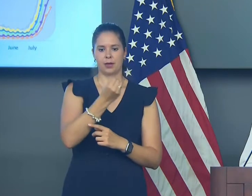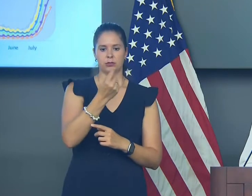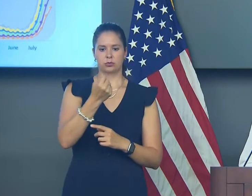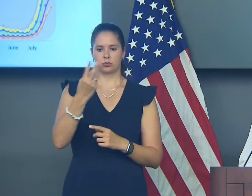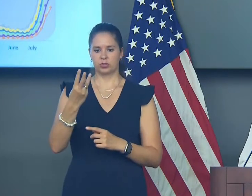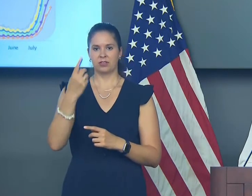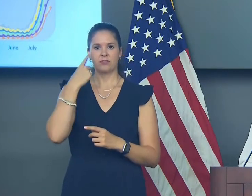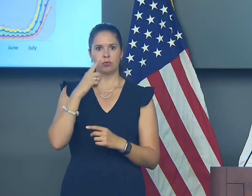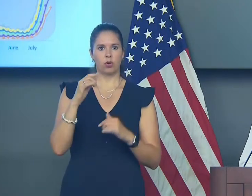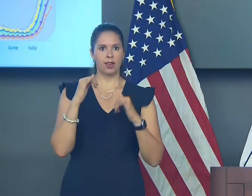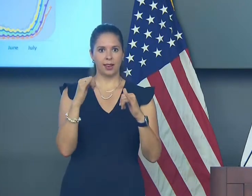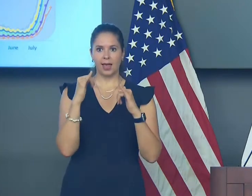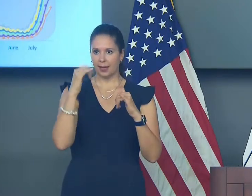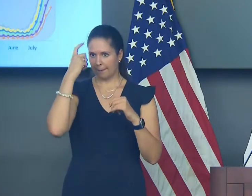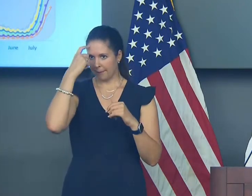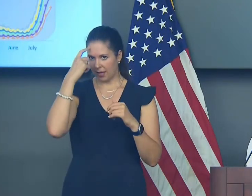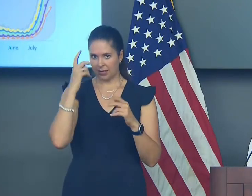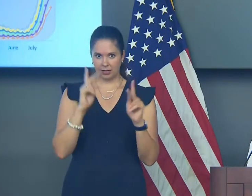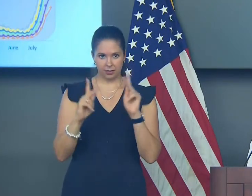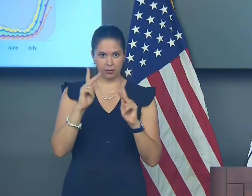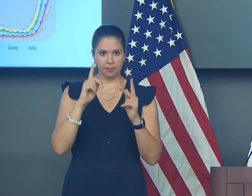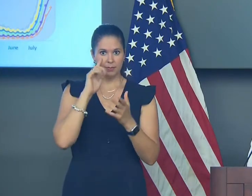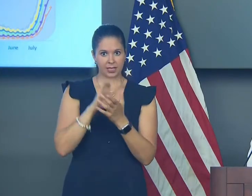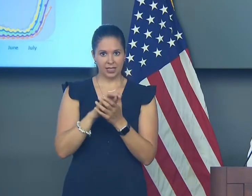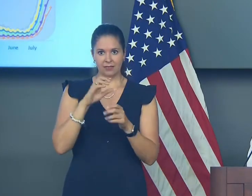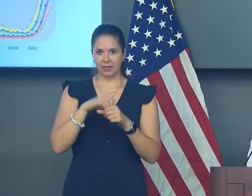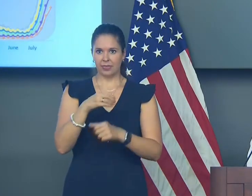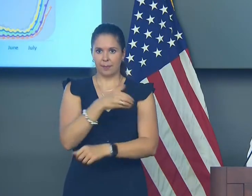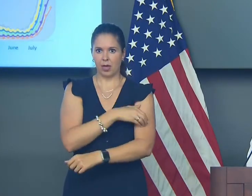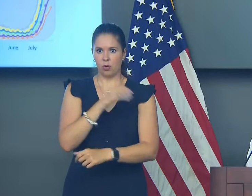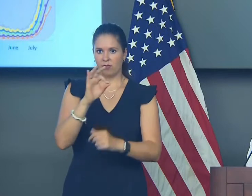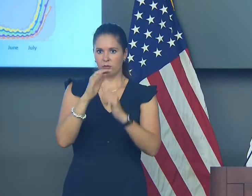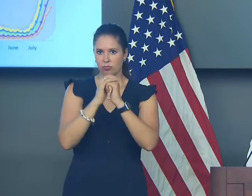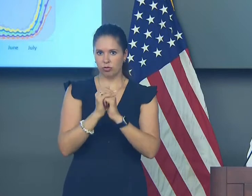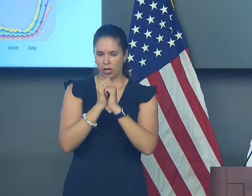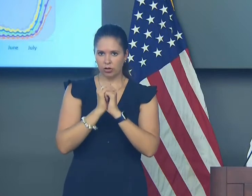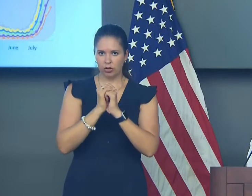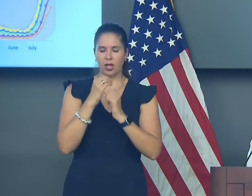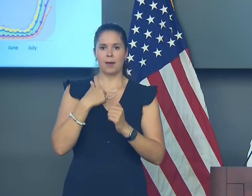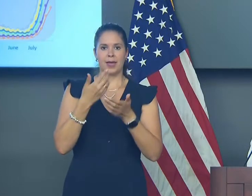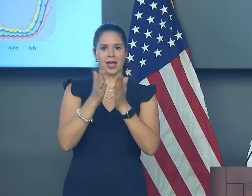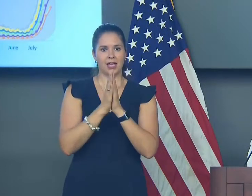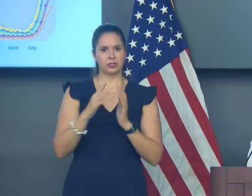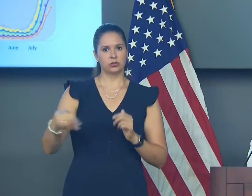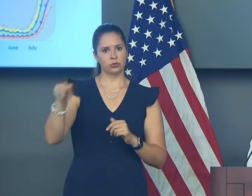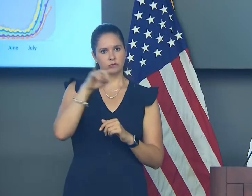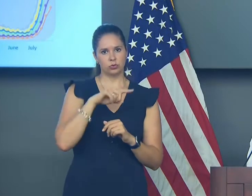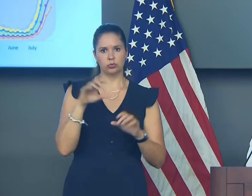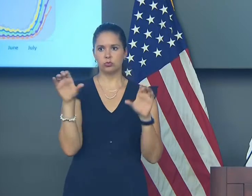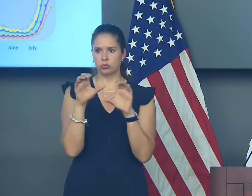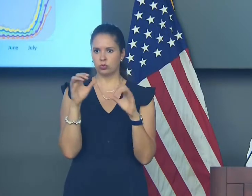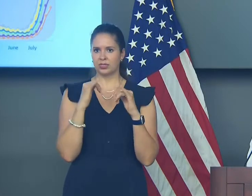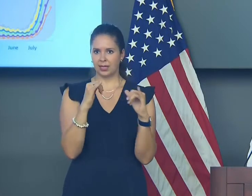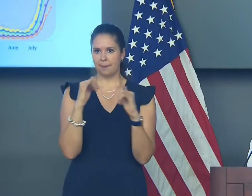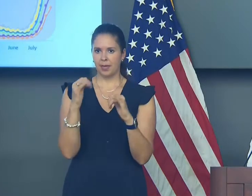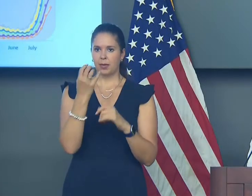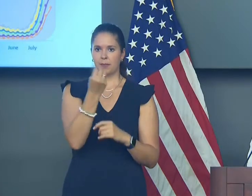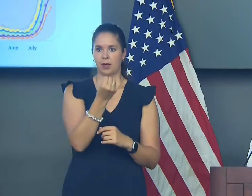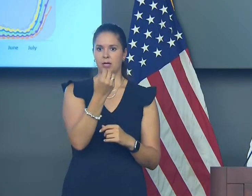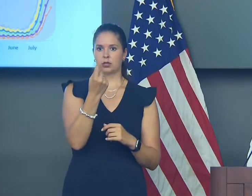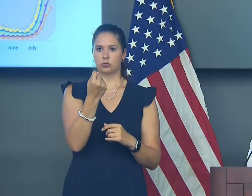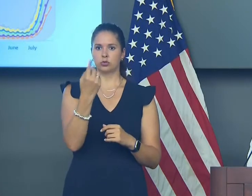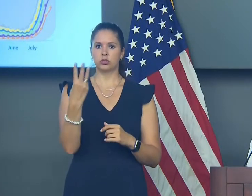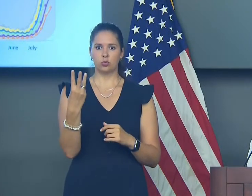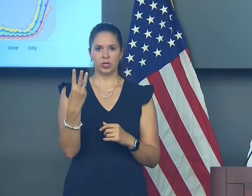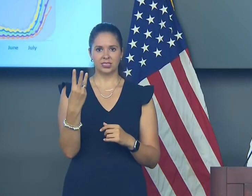like-minded individuals who, like me, believe in the awesome power of prayer. I'm asking that you do this as well. Again, that's Monday, Tuesday,